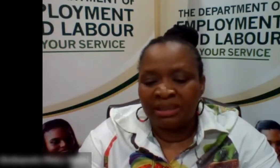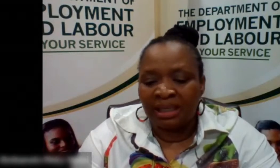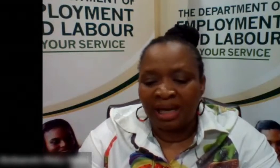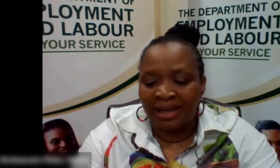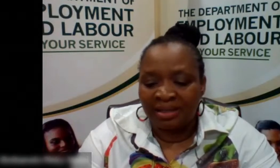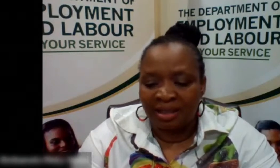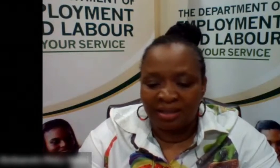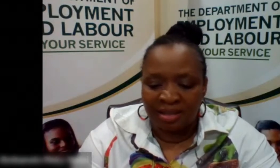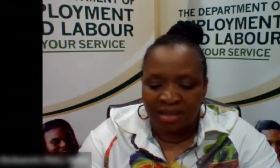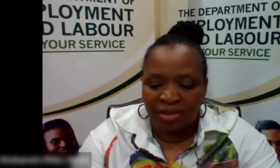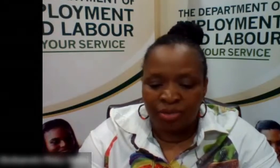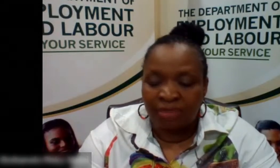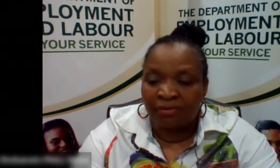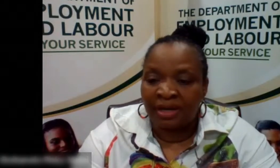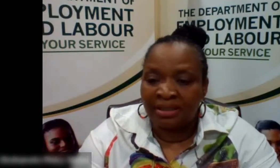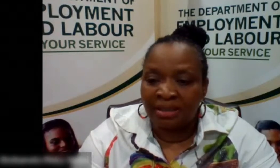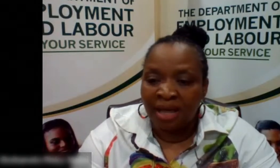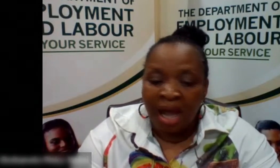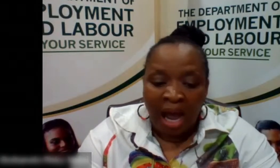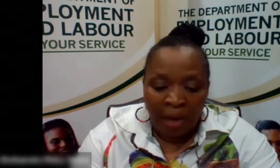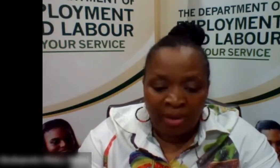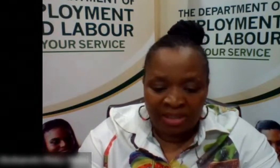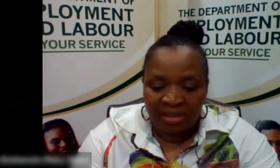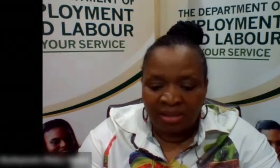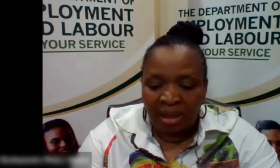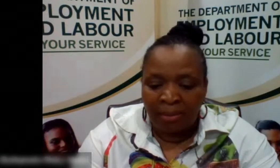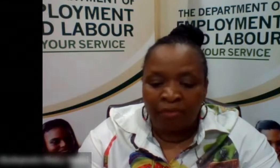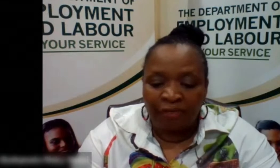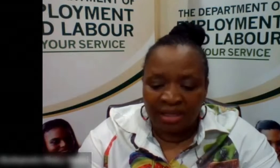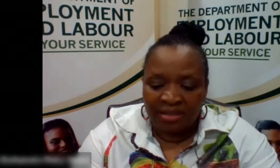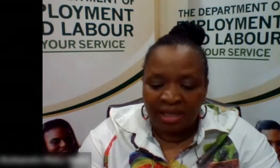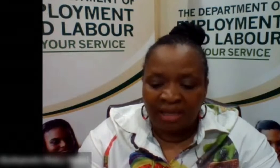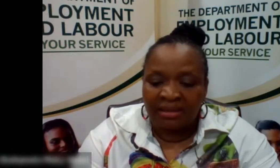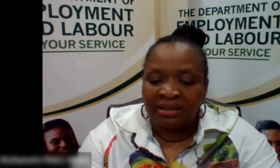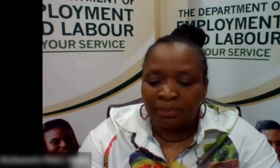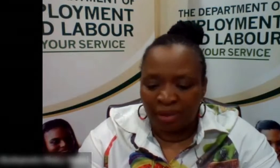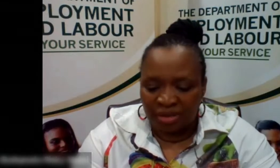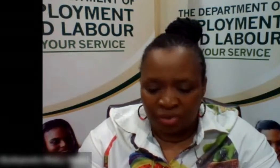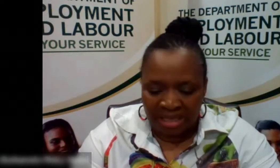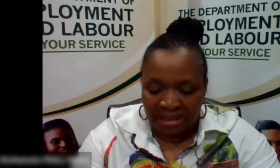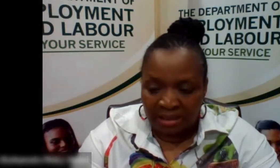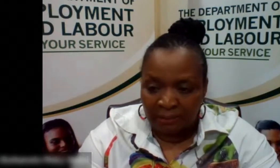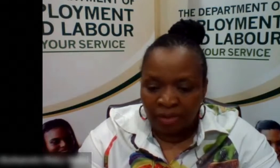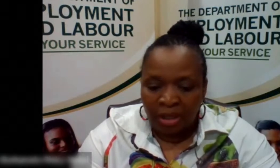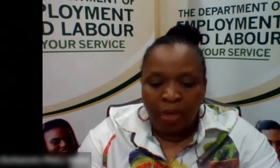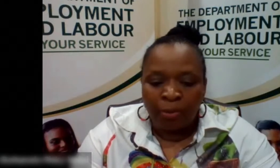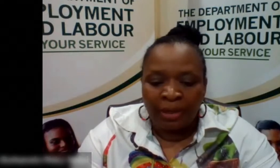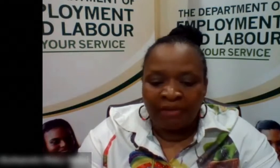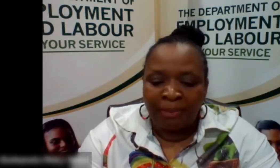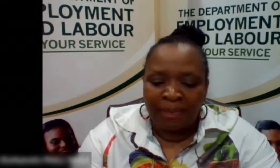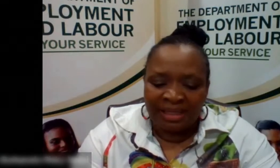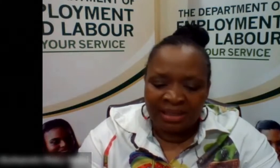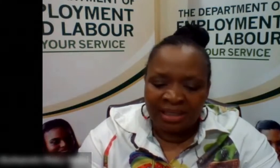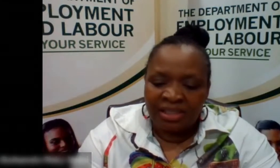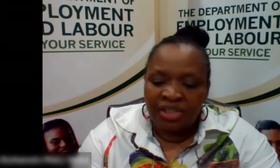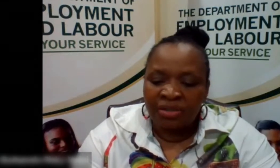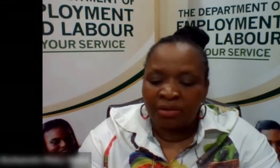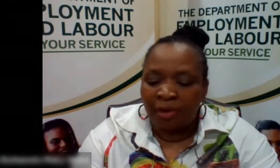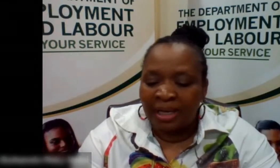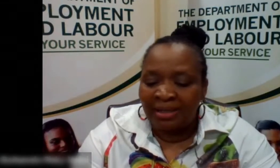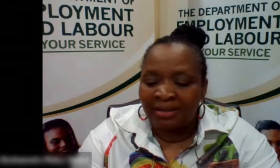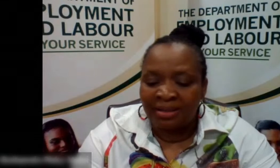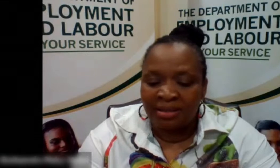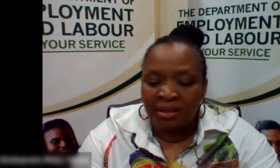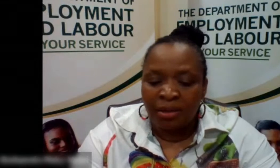media likes and dislikes to define our standing among friends and in the broader society. We have abandoned the teachings of